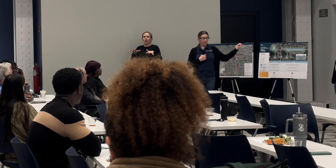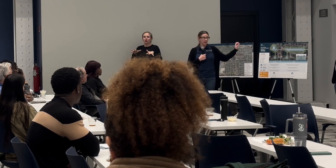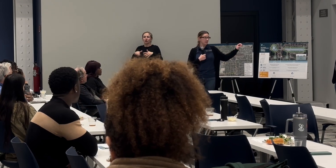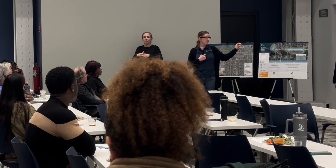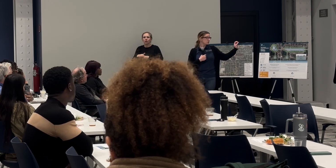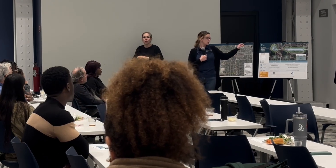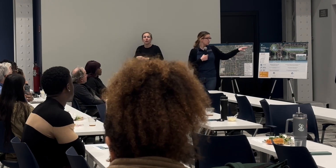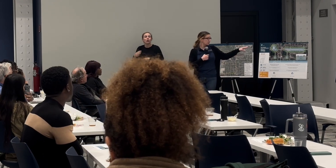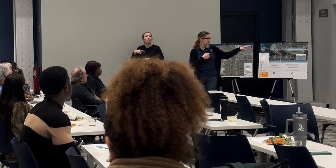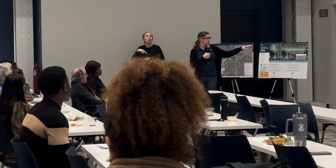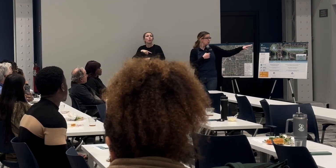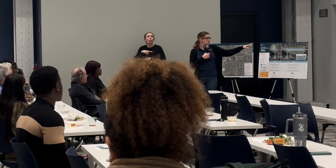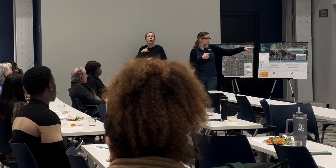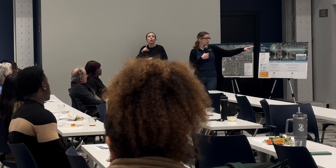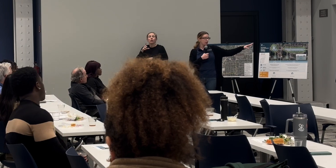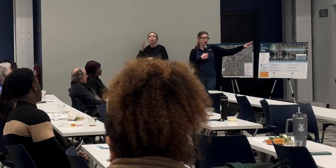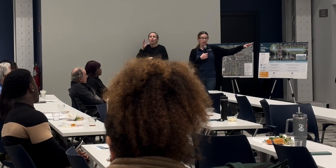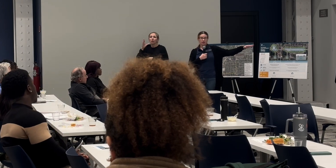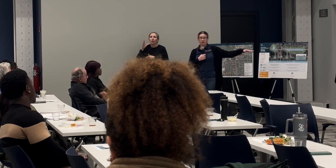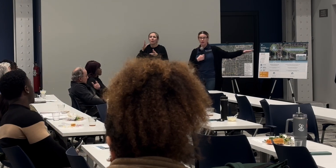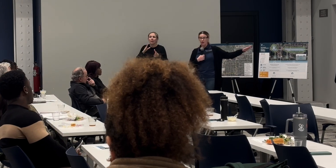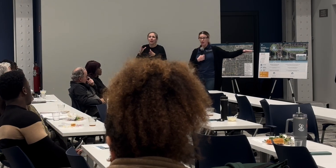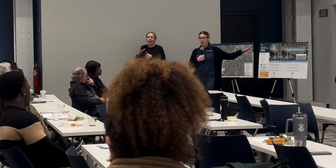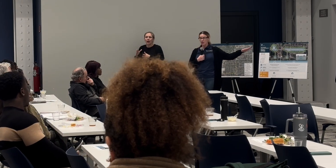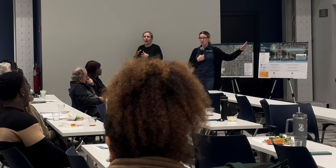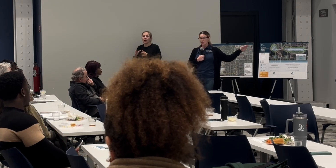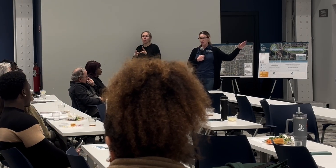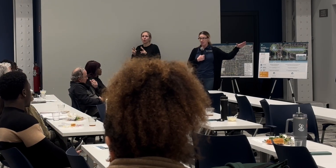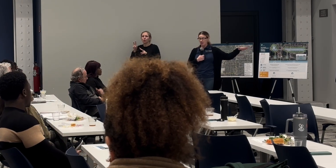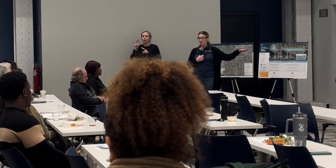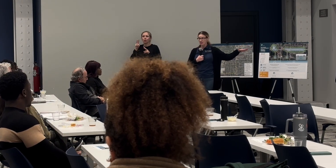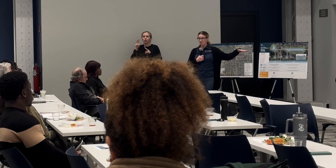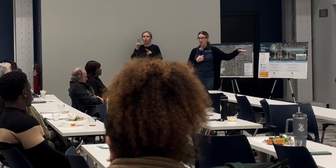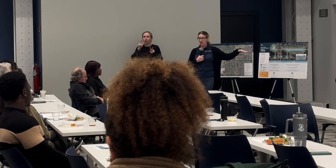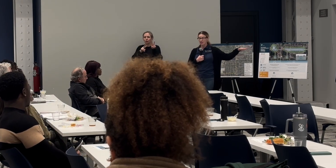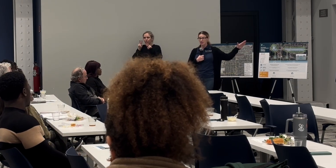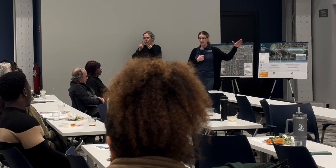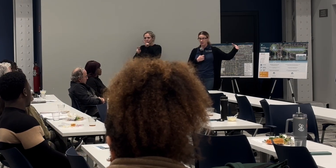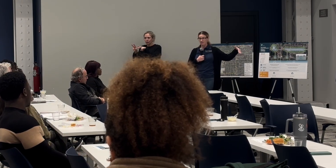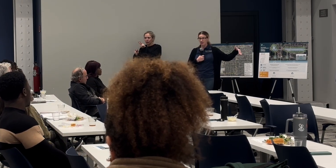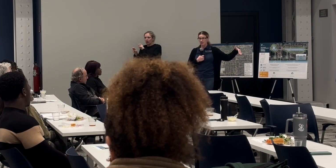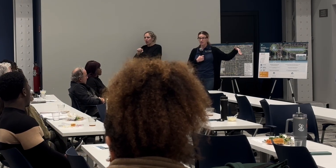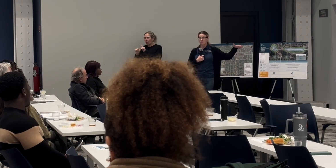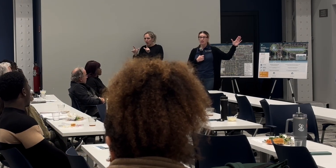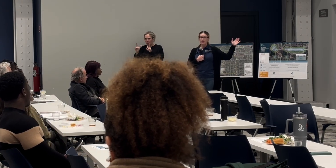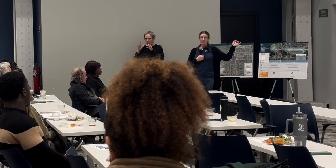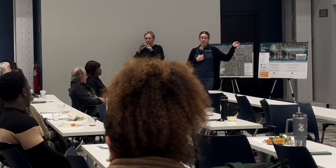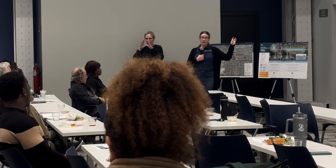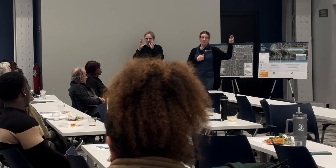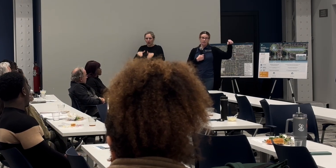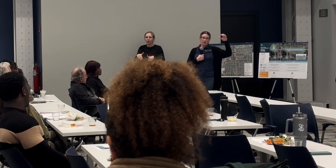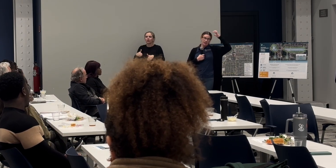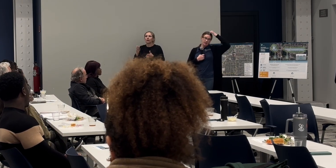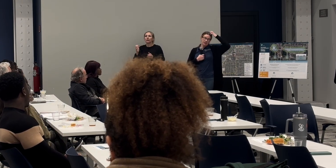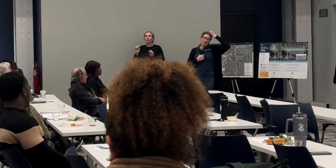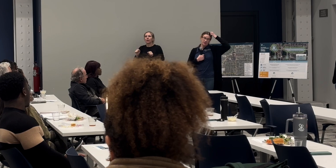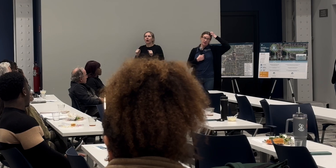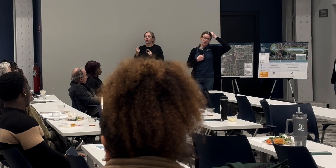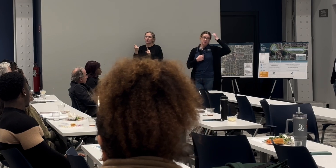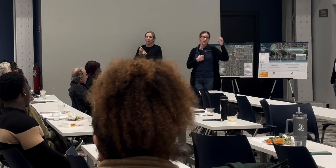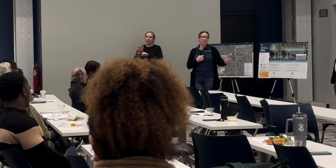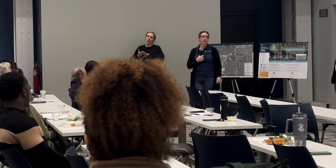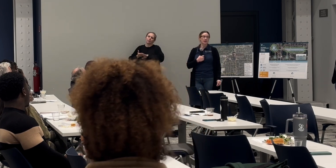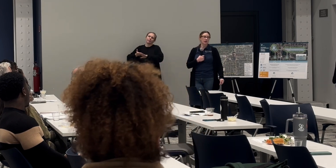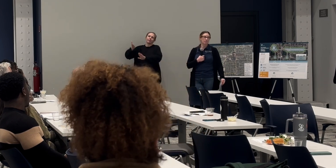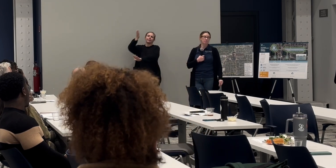We are planning to survey all homes that may be impacted in advance, and